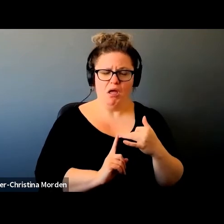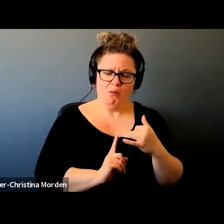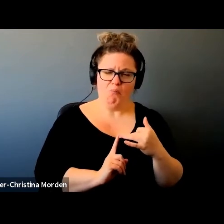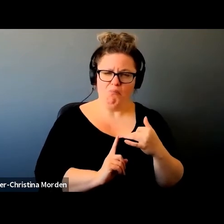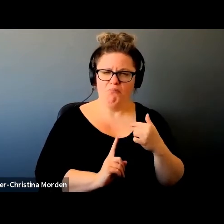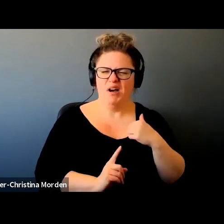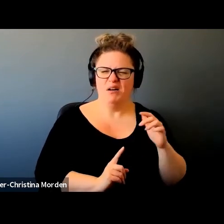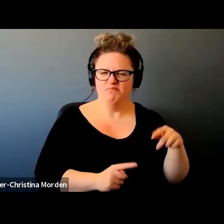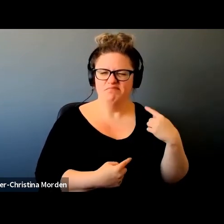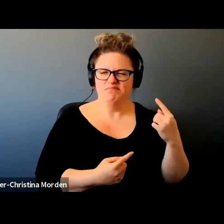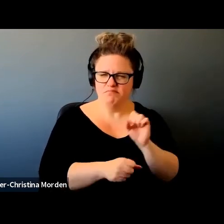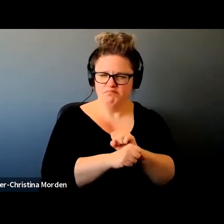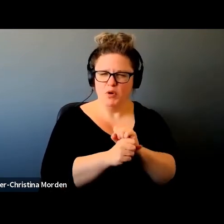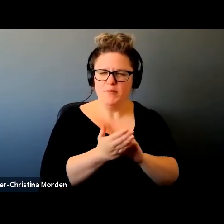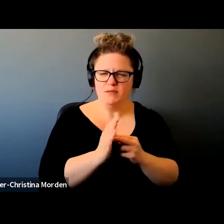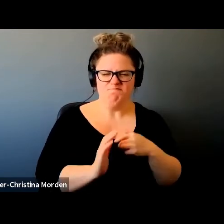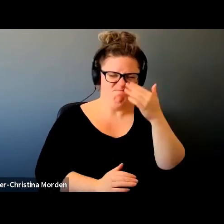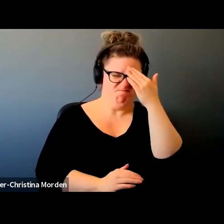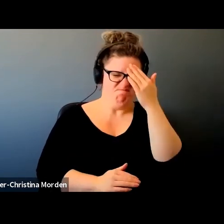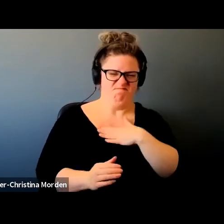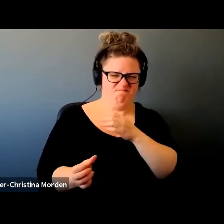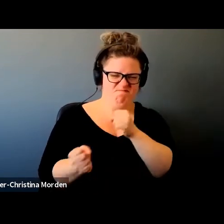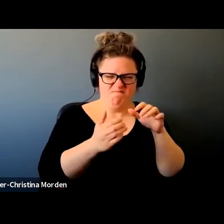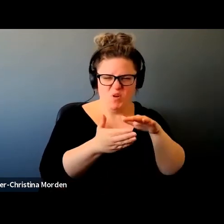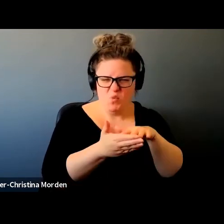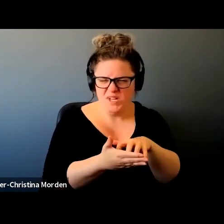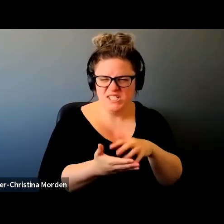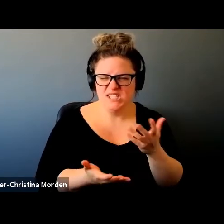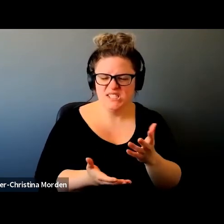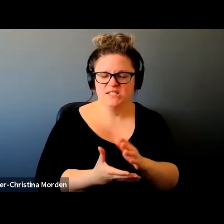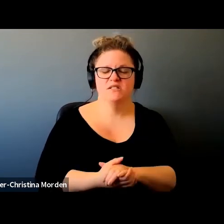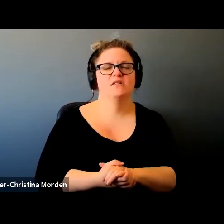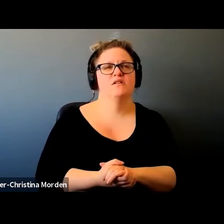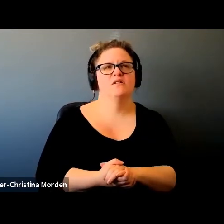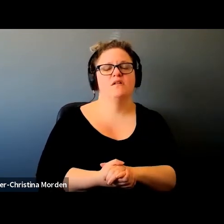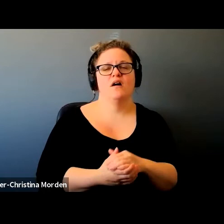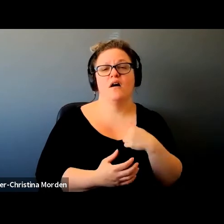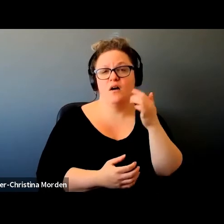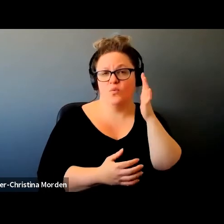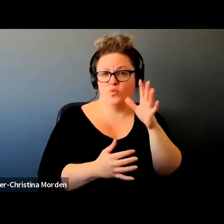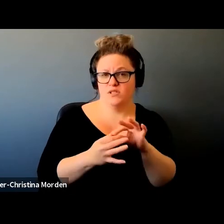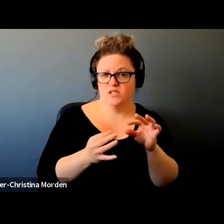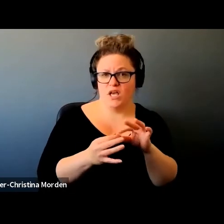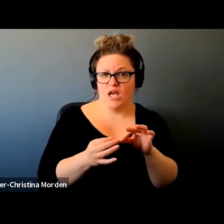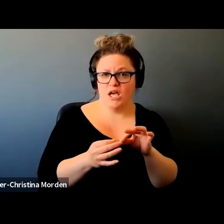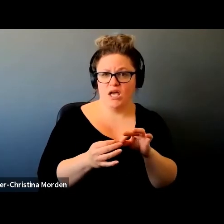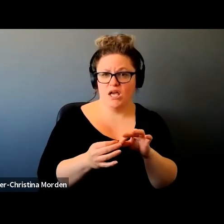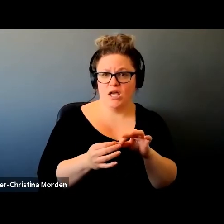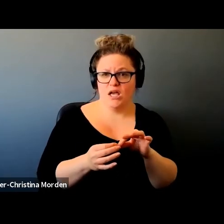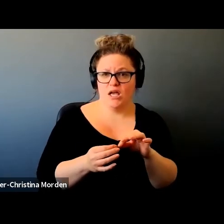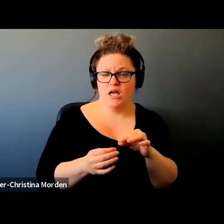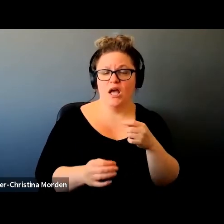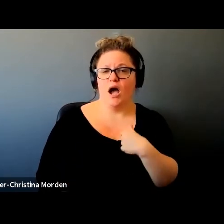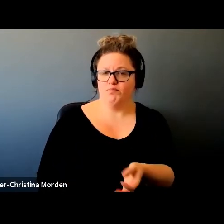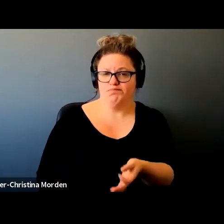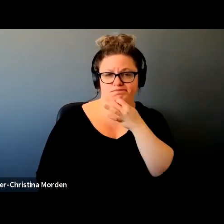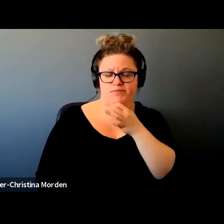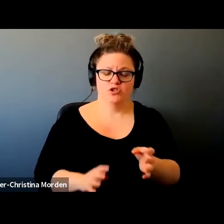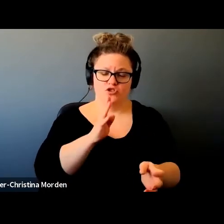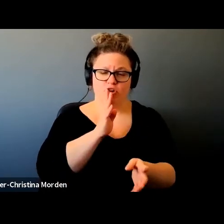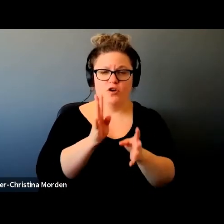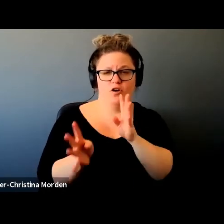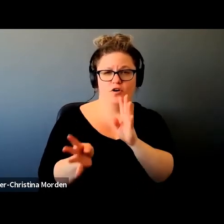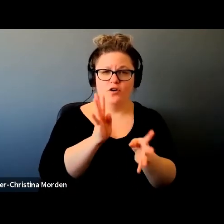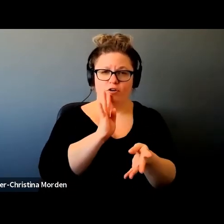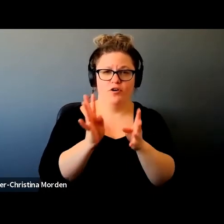knowing what my strengths and weaknesses are. So if I was going to assess myself as, I have a great gift for the gab. I'm not